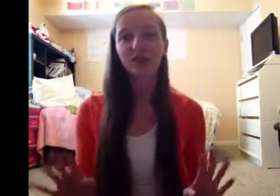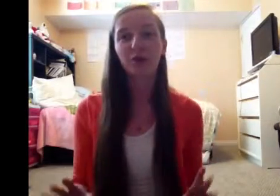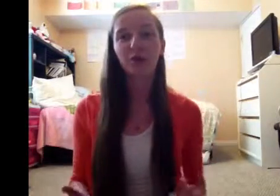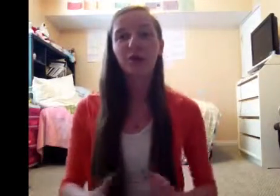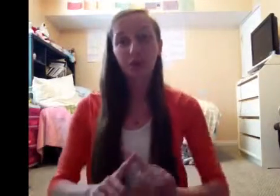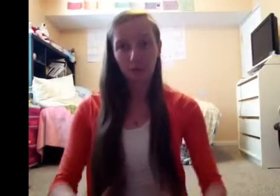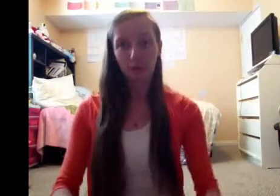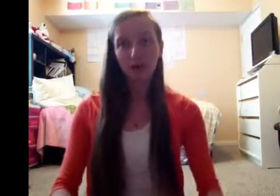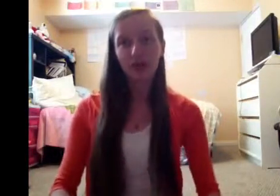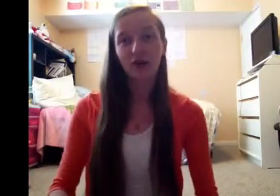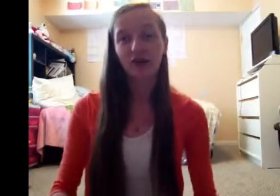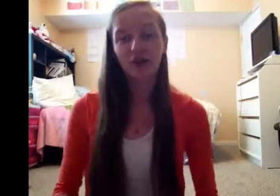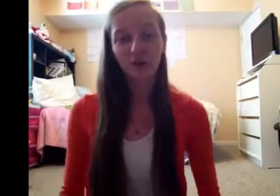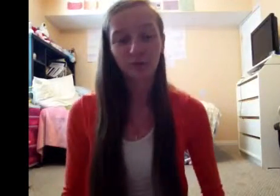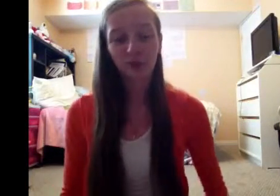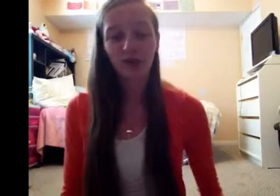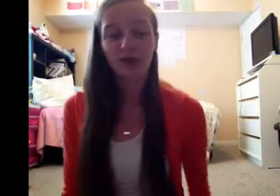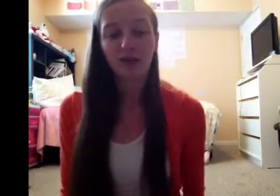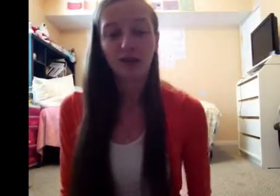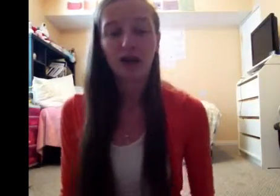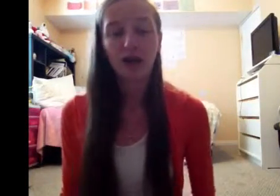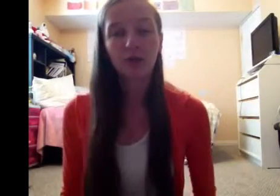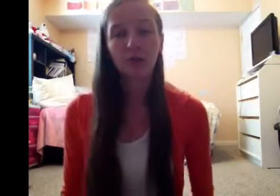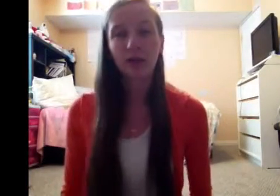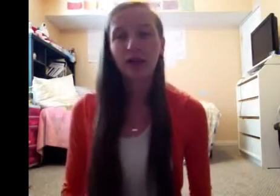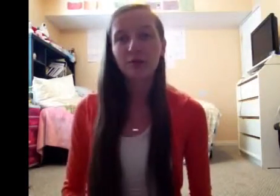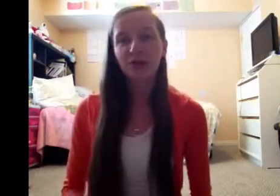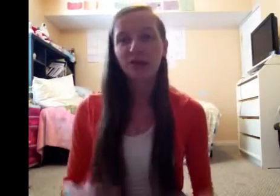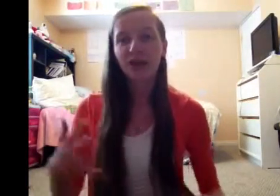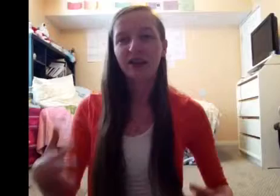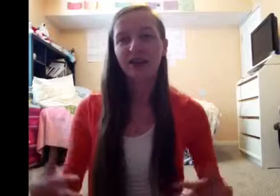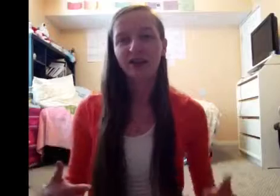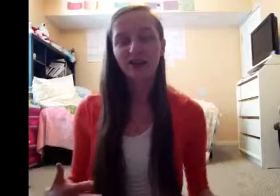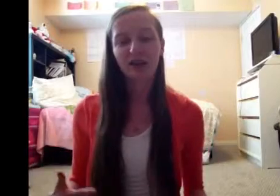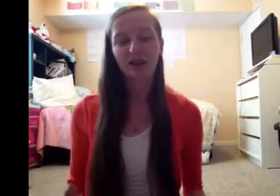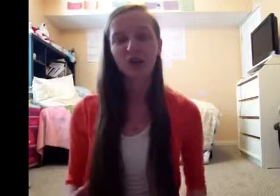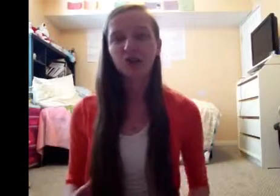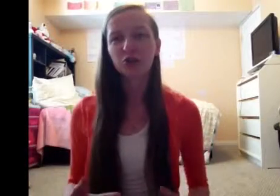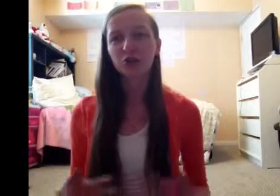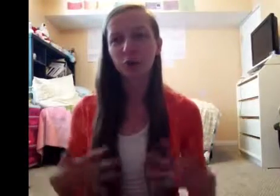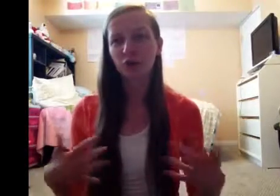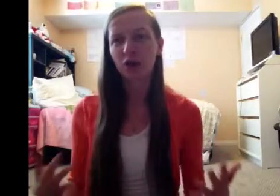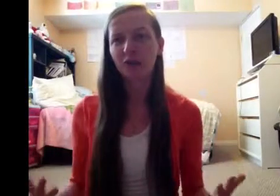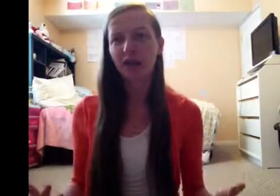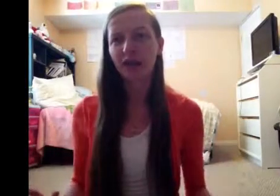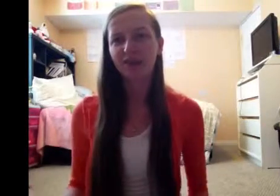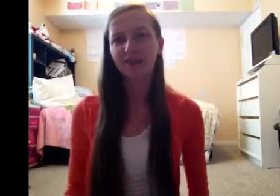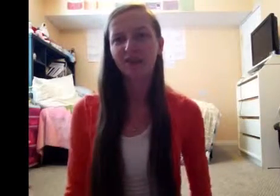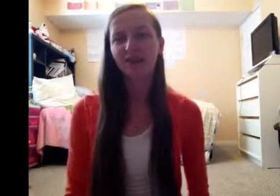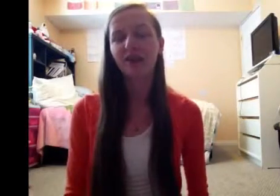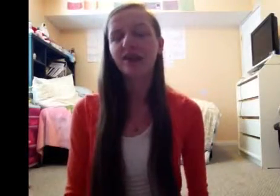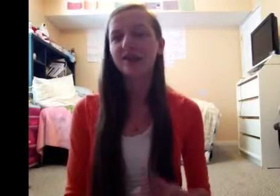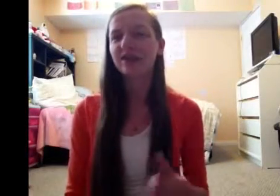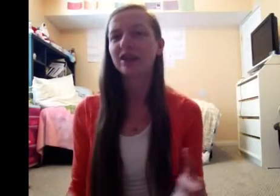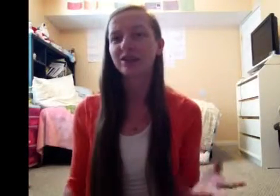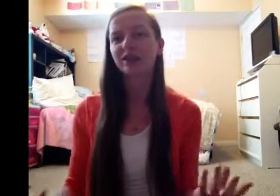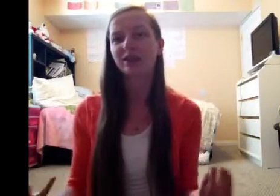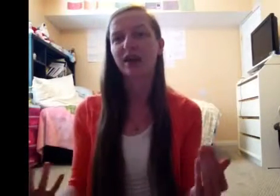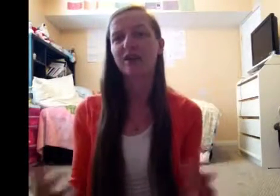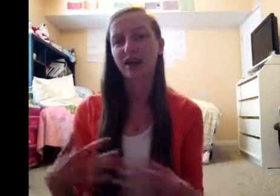so before I start though, when it comes to signing and stuff, you just use your most dominant hand, unless it's a sign that actually